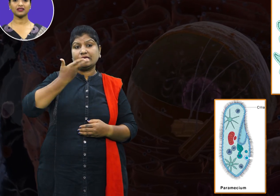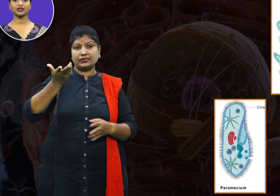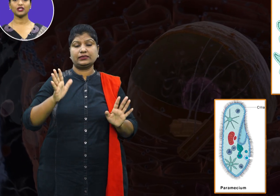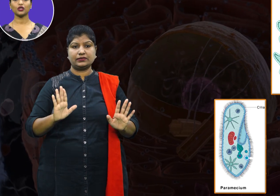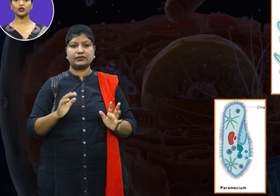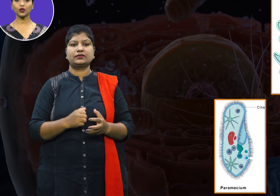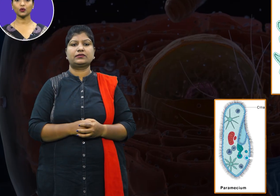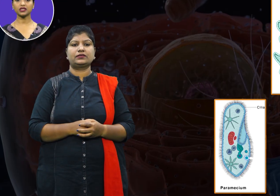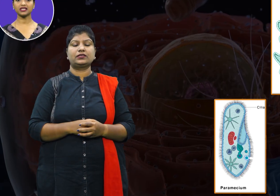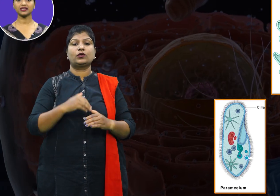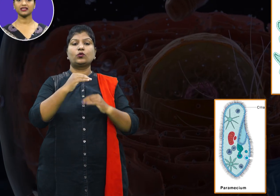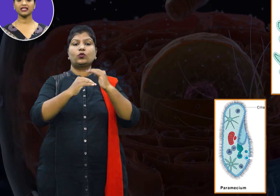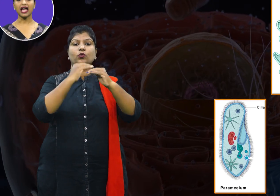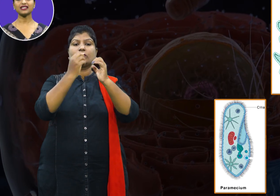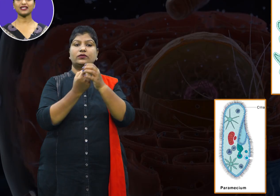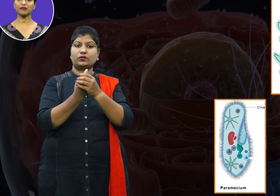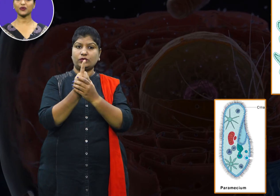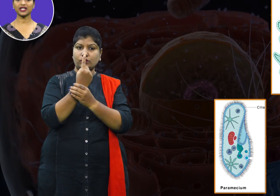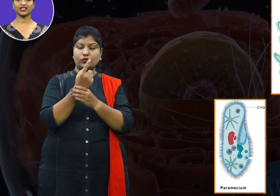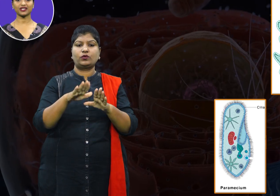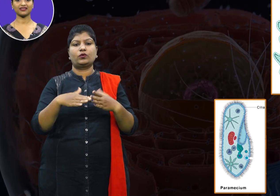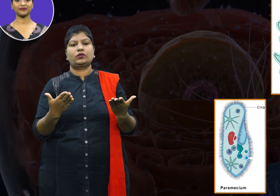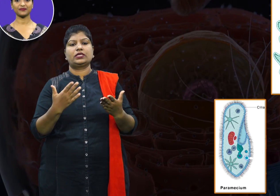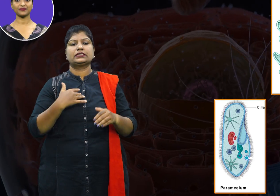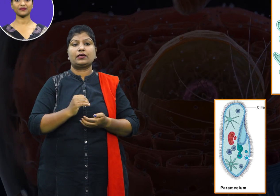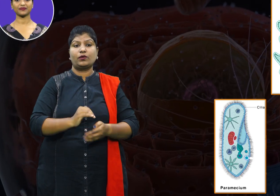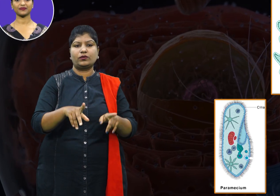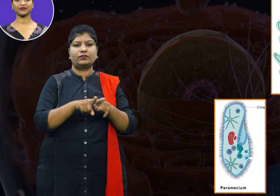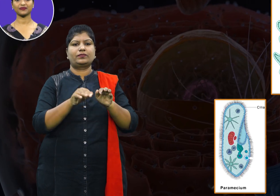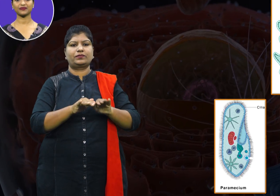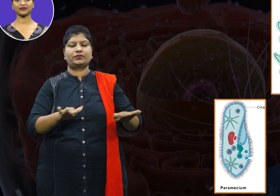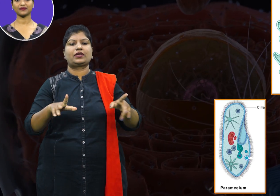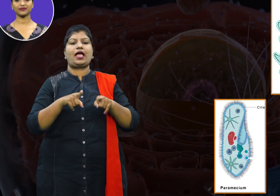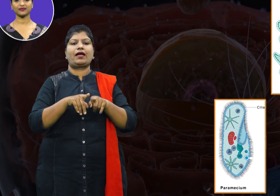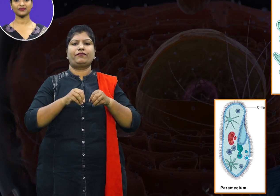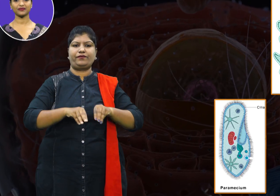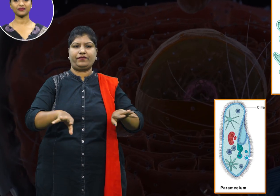excretion, growth, and reproduction.